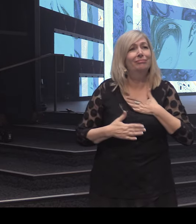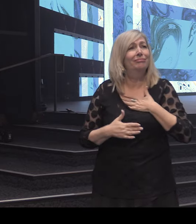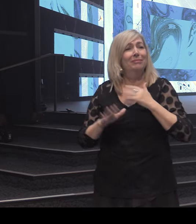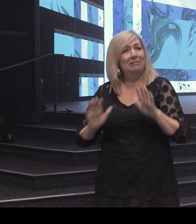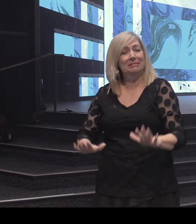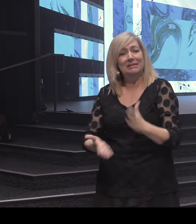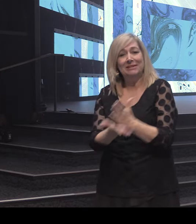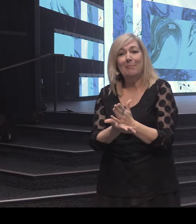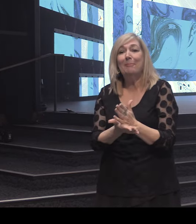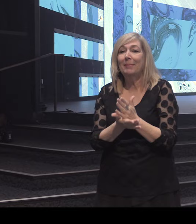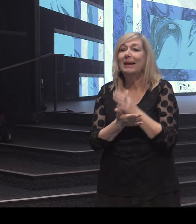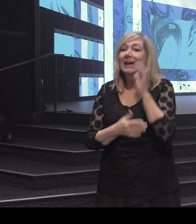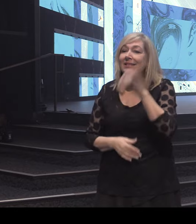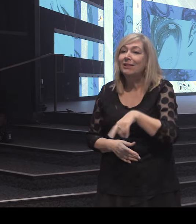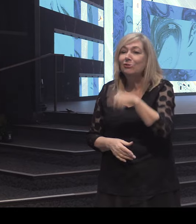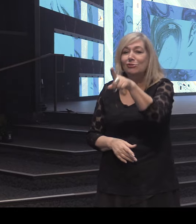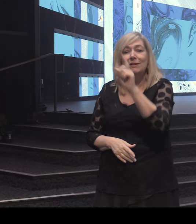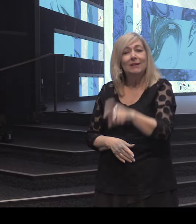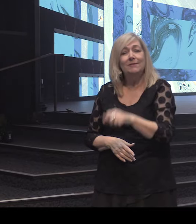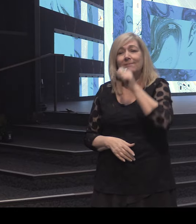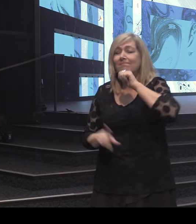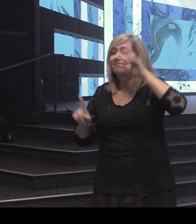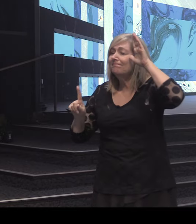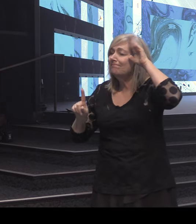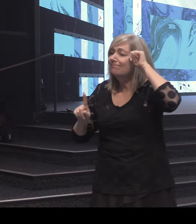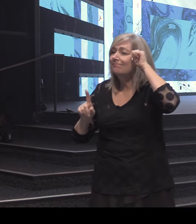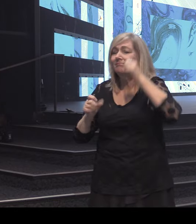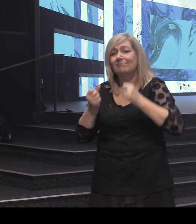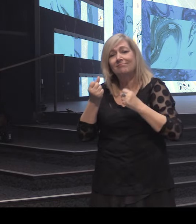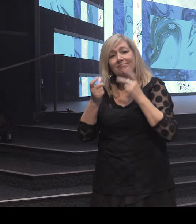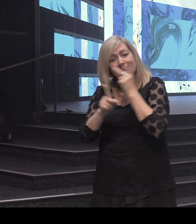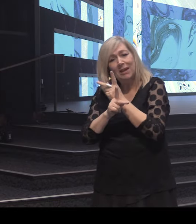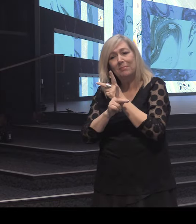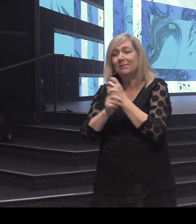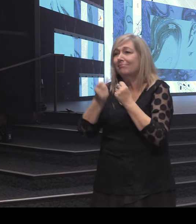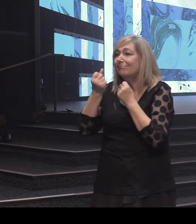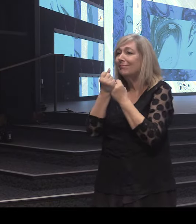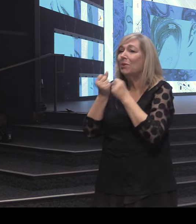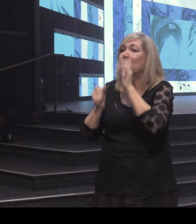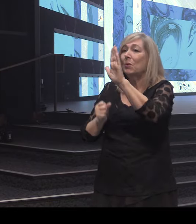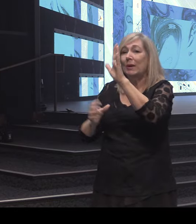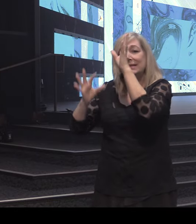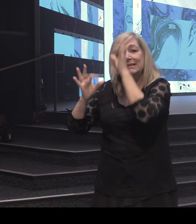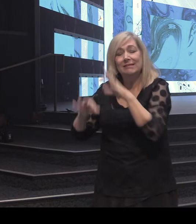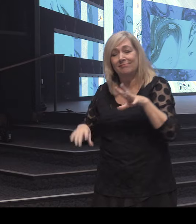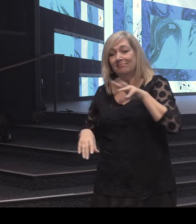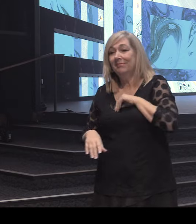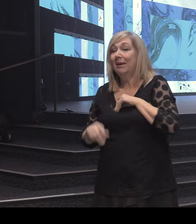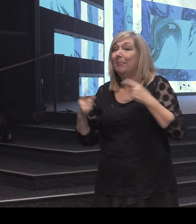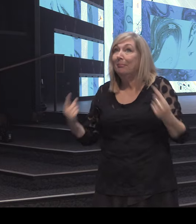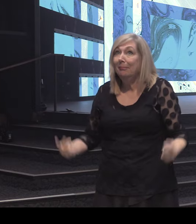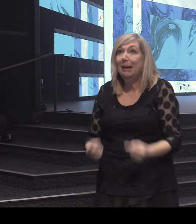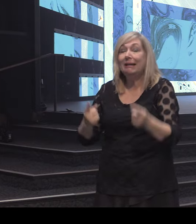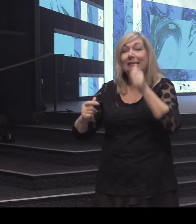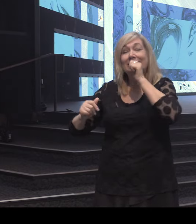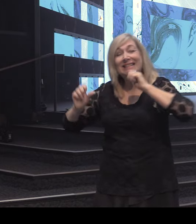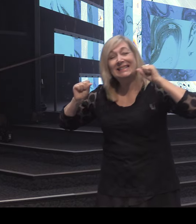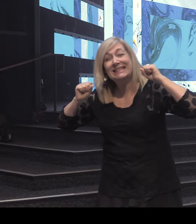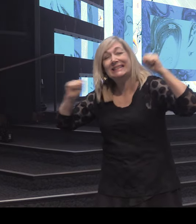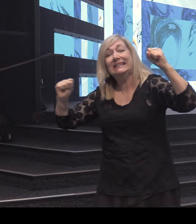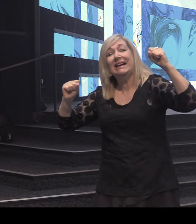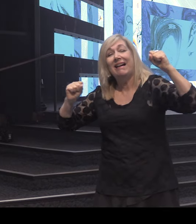And that's where you just need to put your foot down and stick to your decisions and accept the pain, because that pain